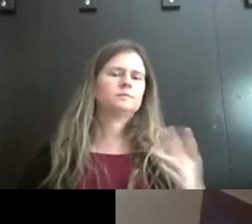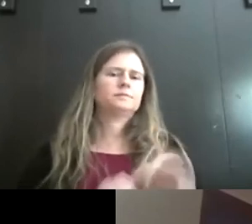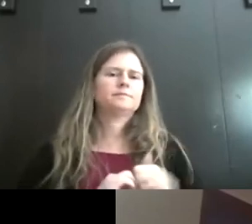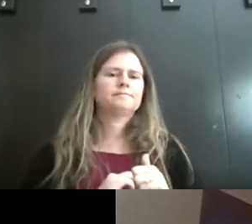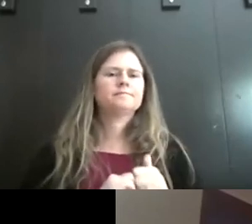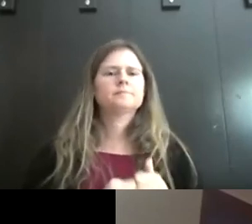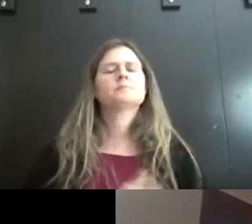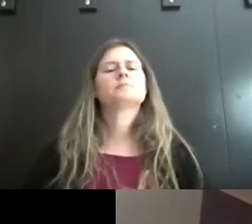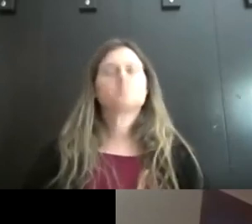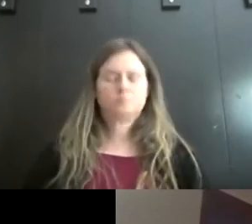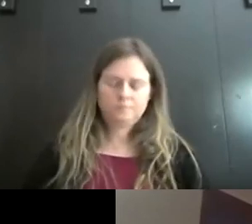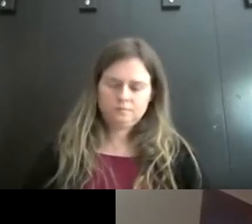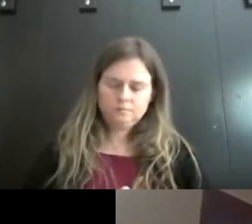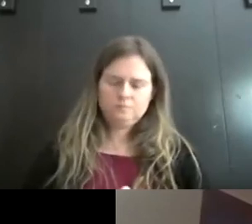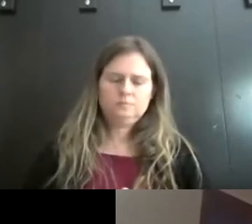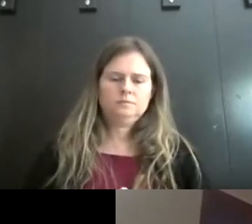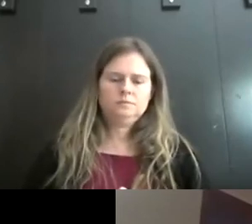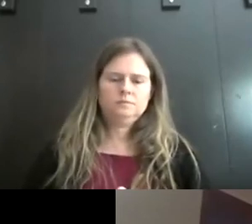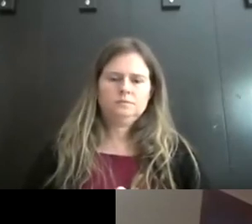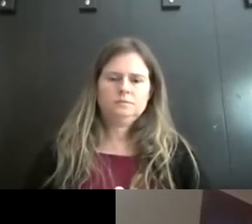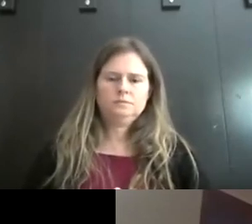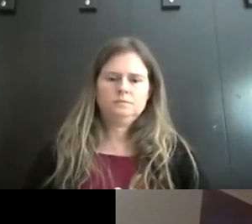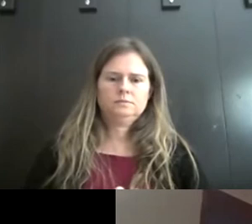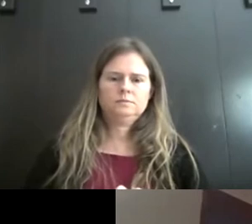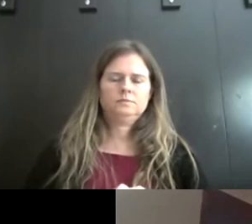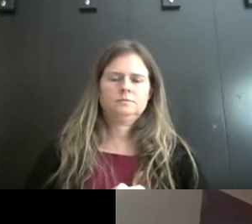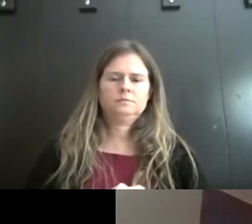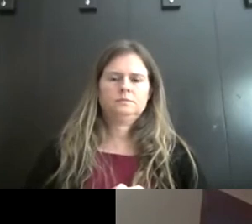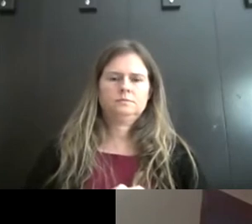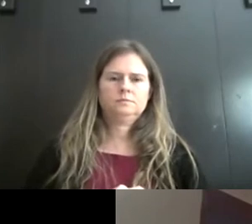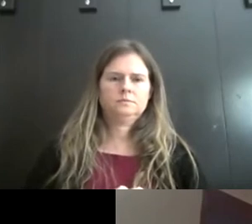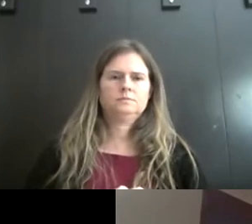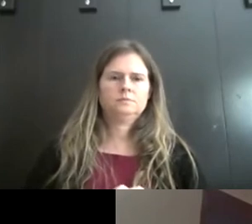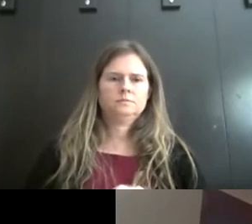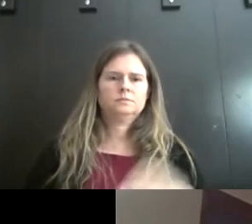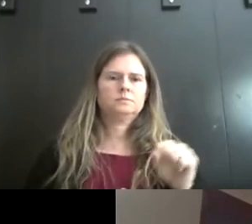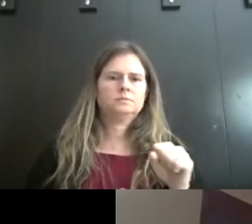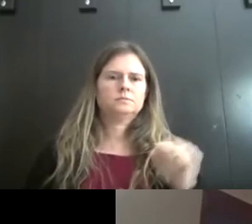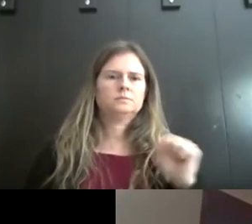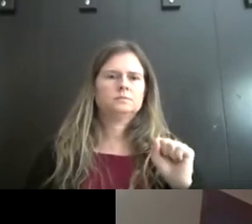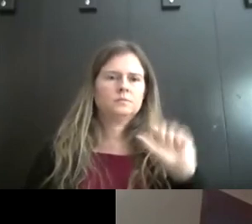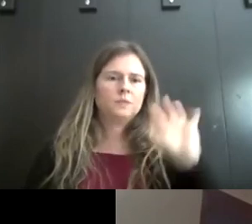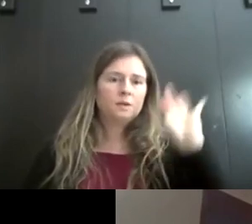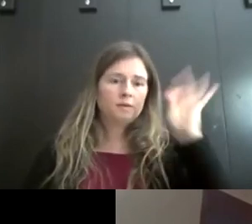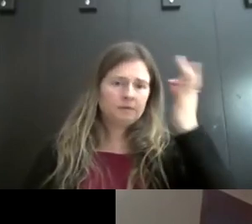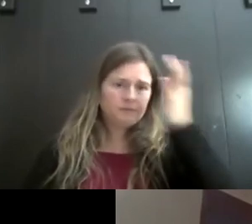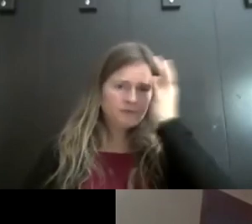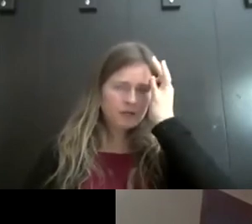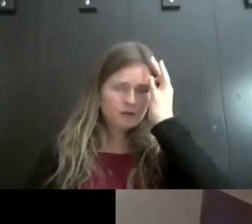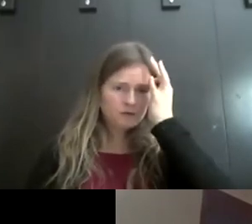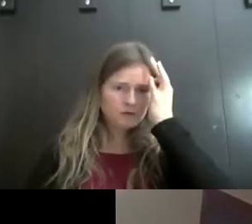Well, there's a lot of ways. Like I said, the only federally recognized Chumash tribe is Santa Ynez.